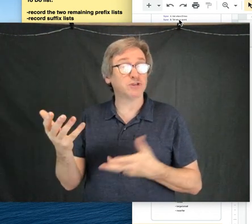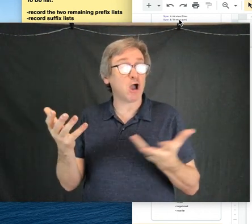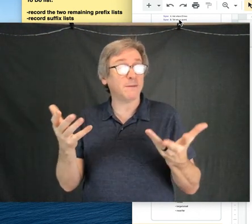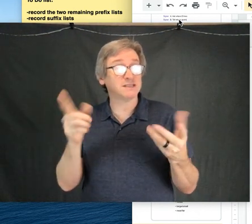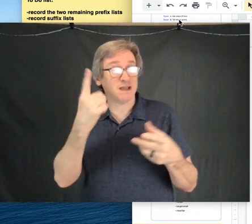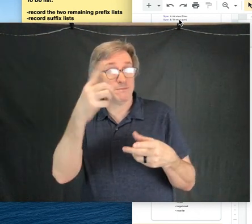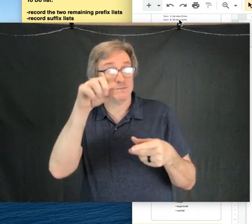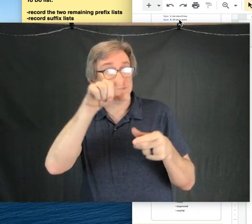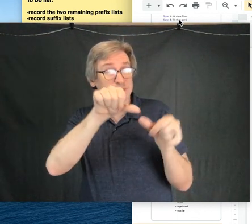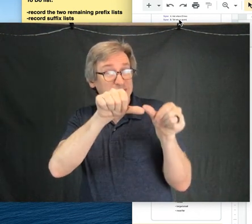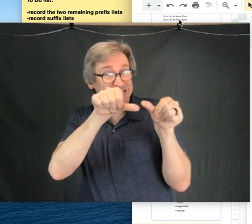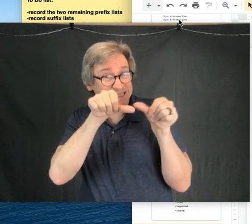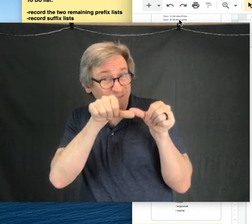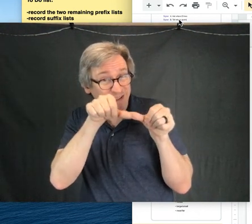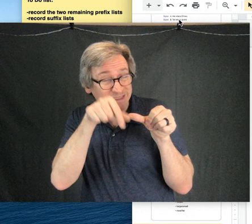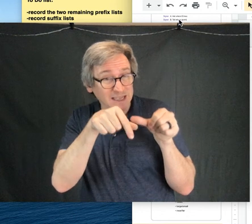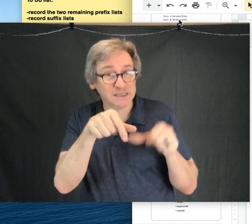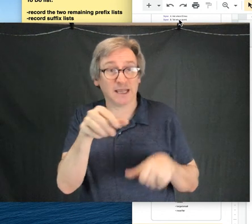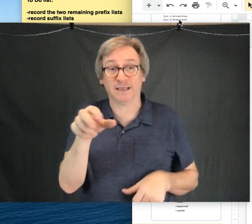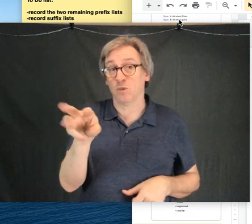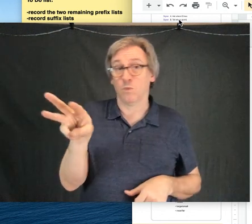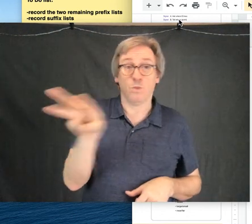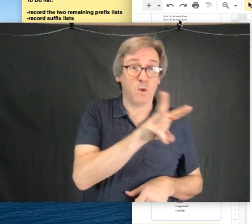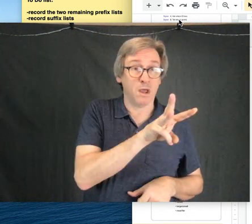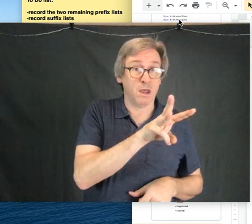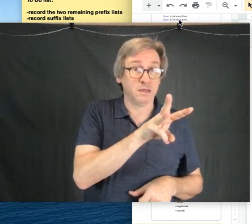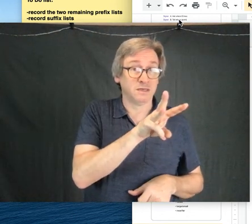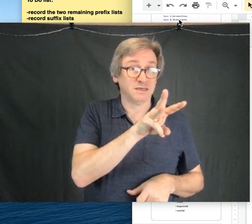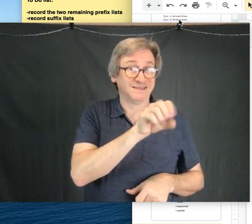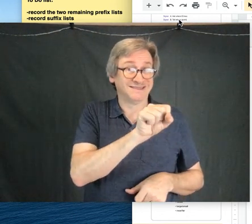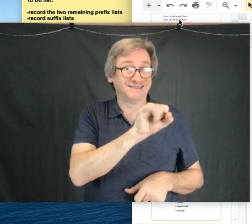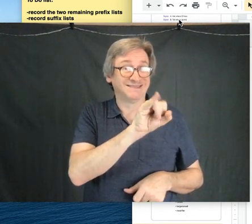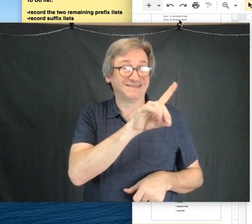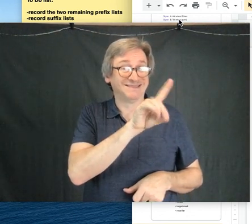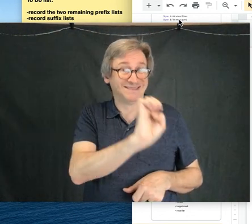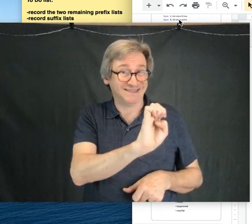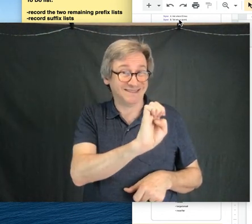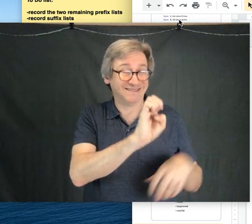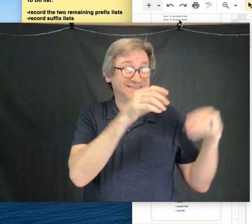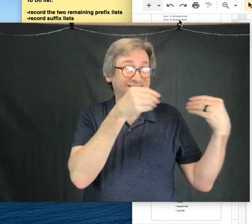You could talk about some specific things like